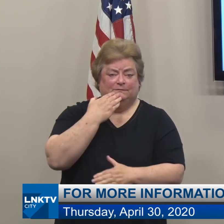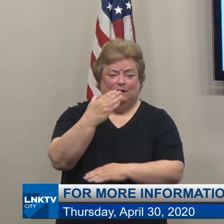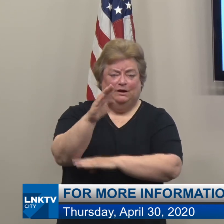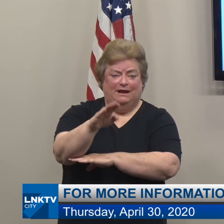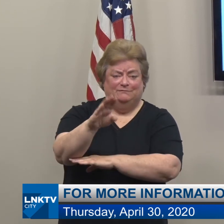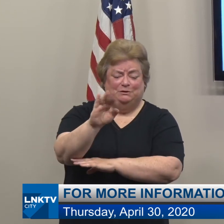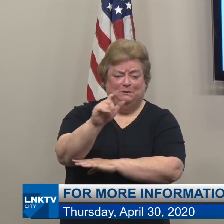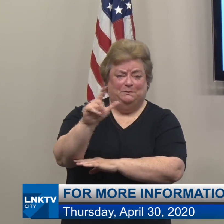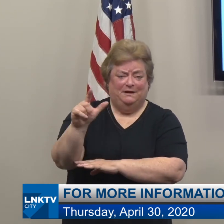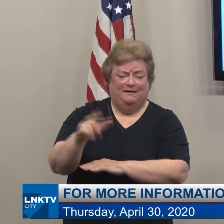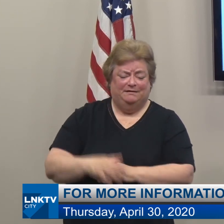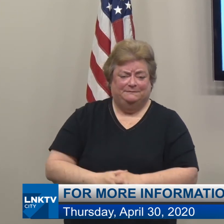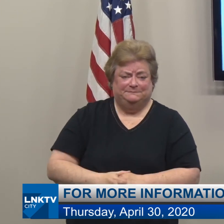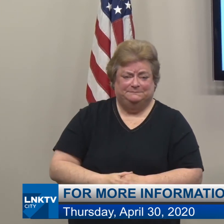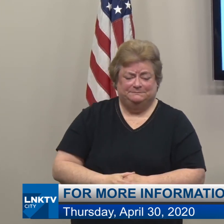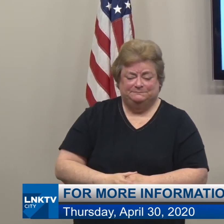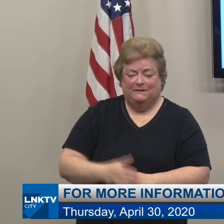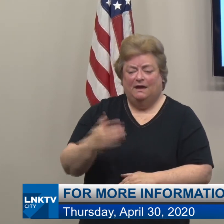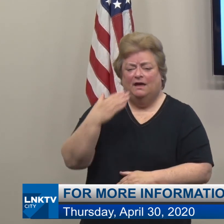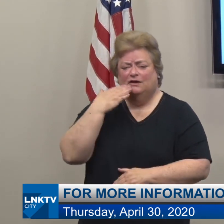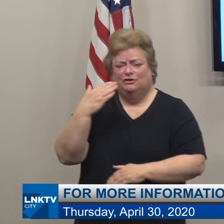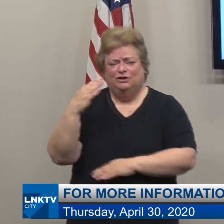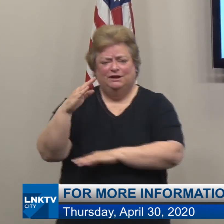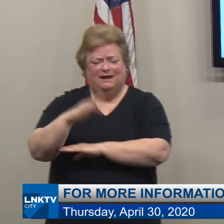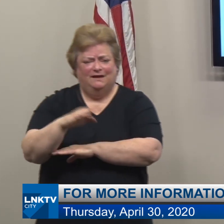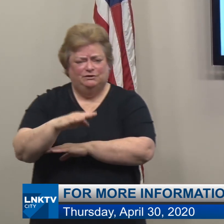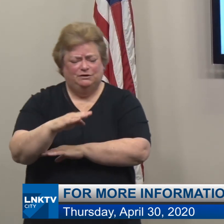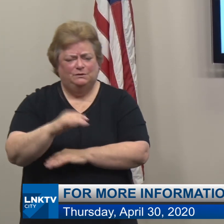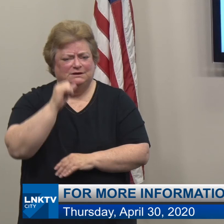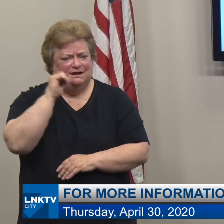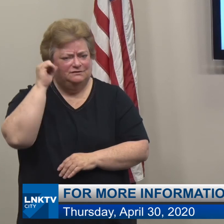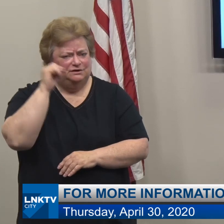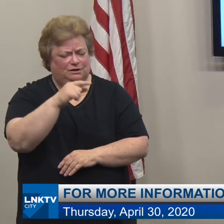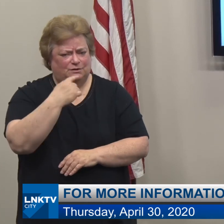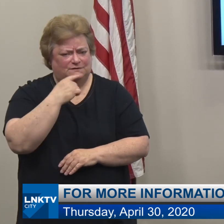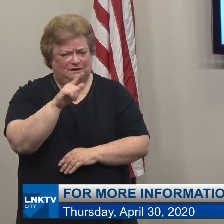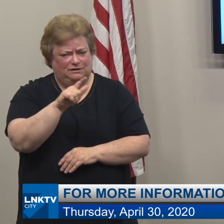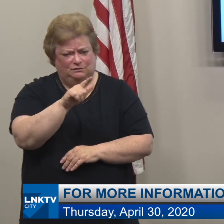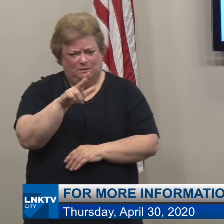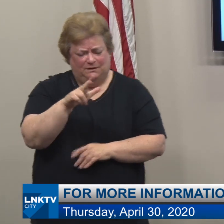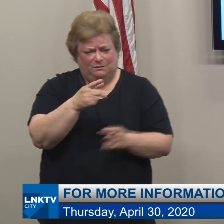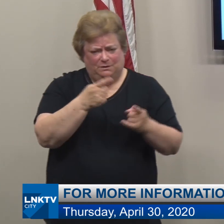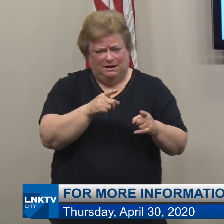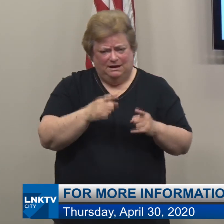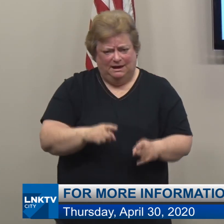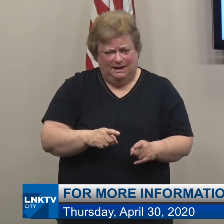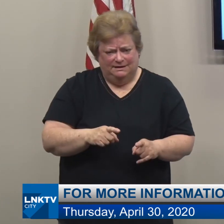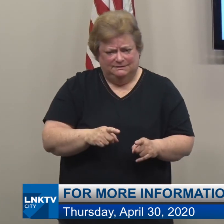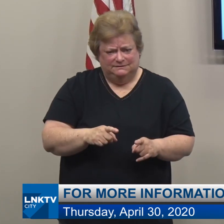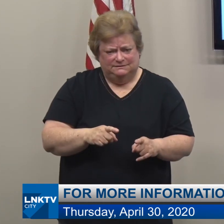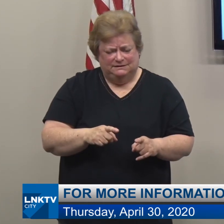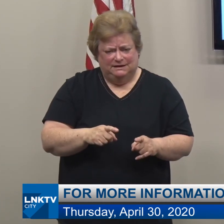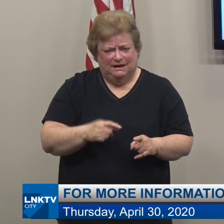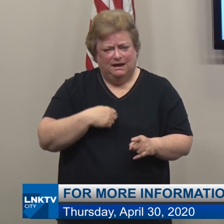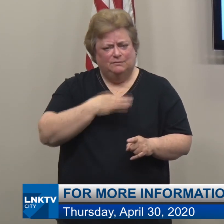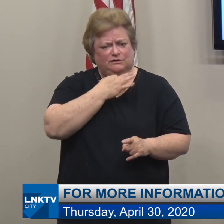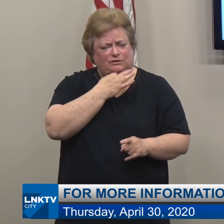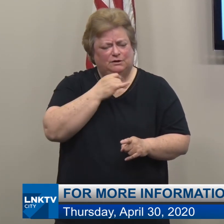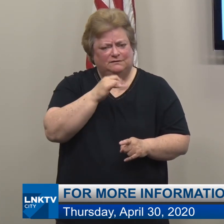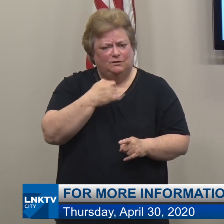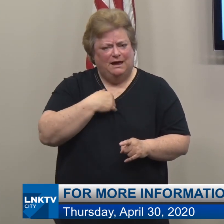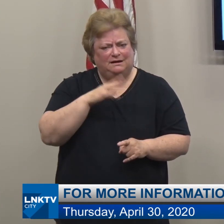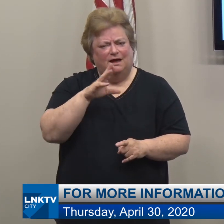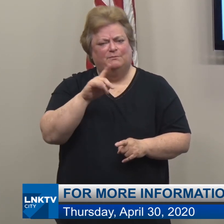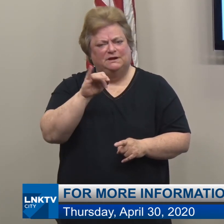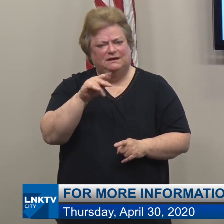Good afternoon, Bill. Good afternoon. Yesterday you said 23 cases were tied to Smithfield. I was curious if you had an updated number